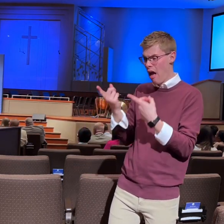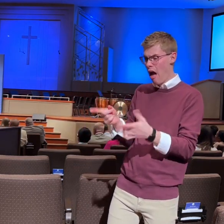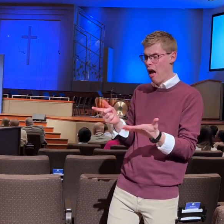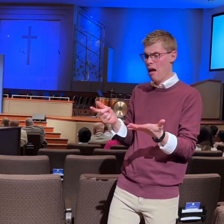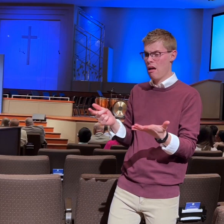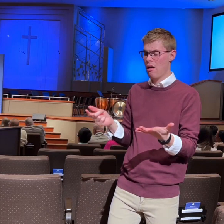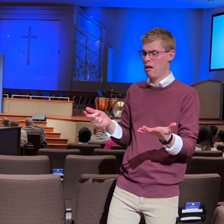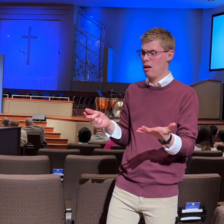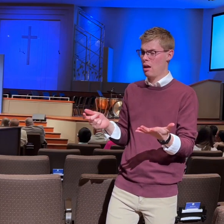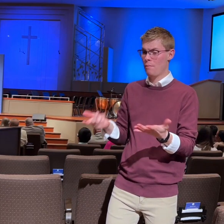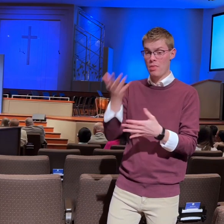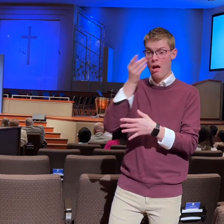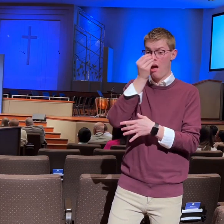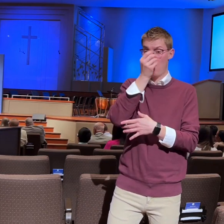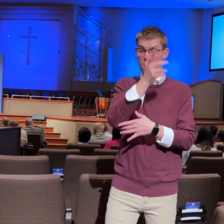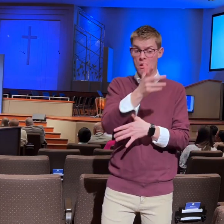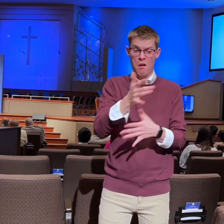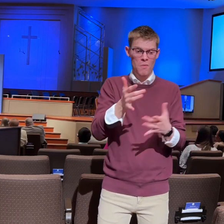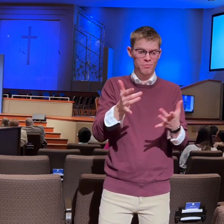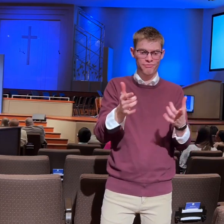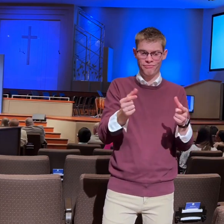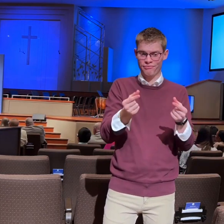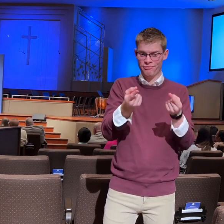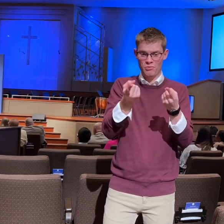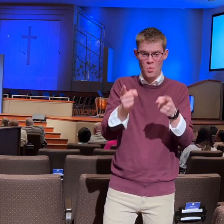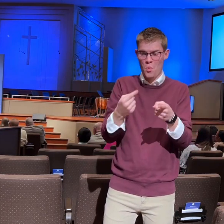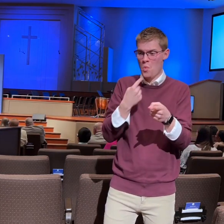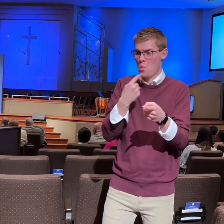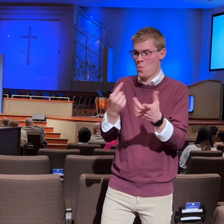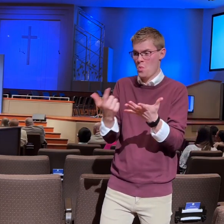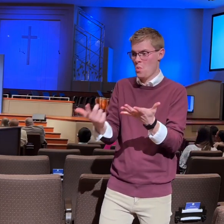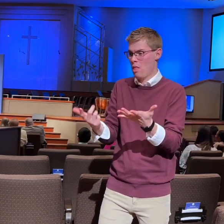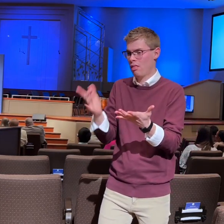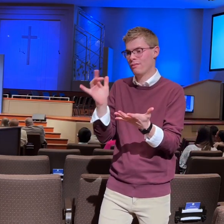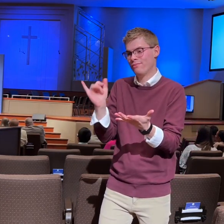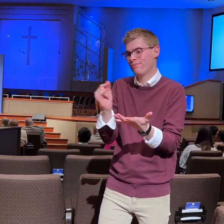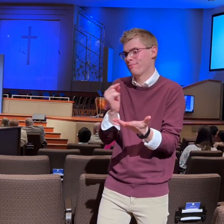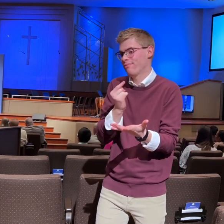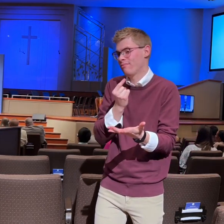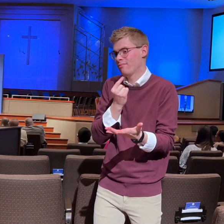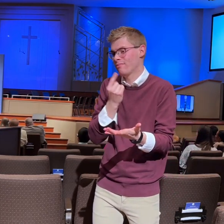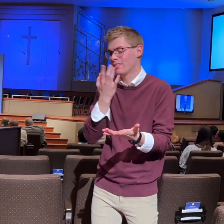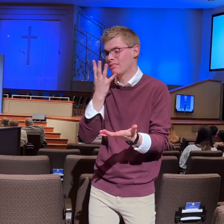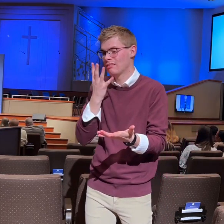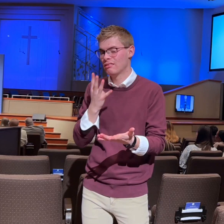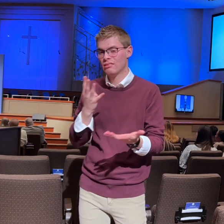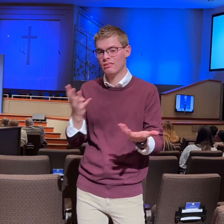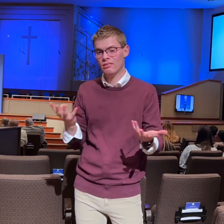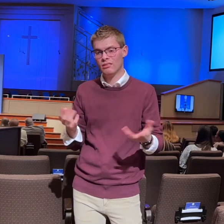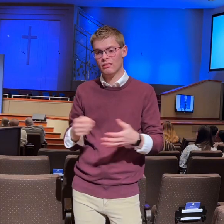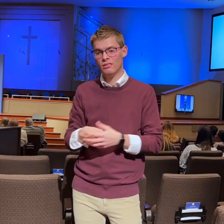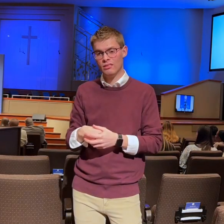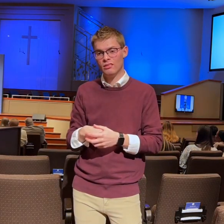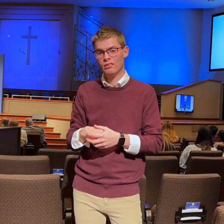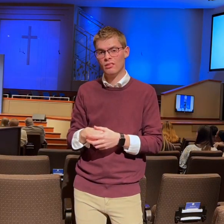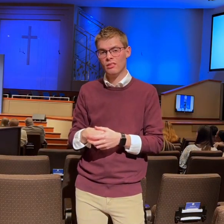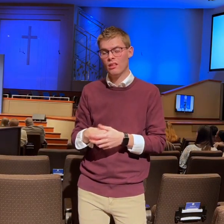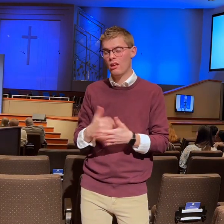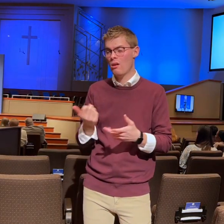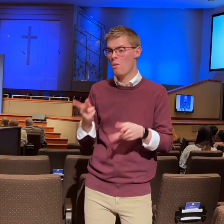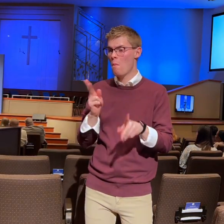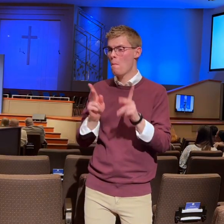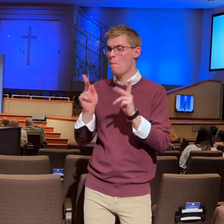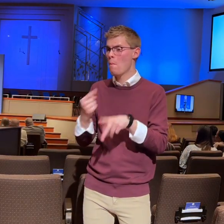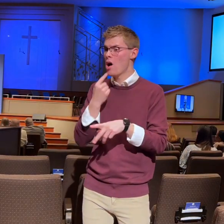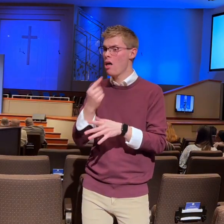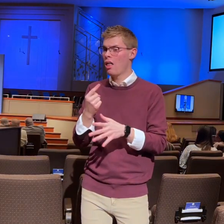Pentecostal, or whoever it is that says I'm leaving my faith. That is a sad statement when that is made. When someone says I'm leaving my faith, it's